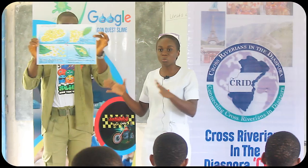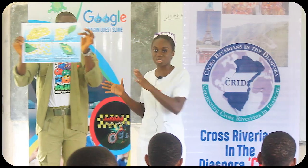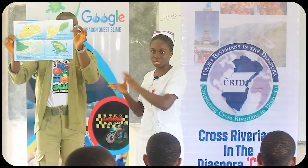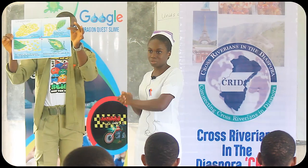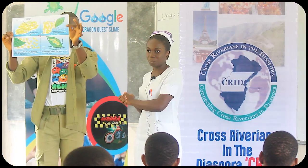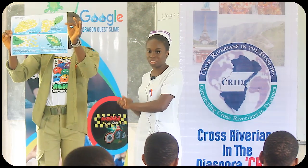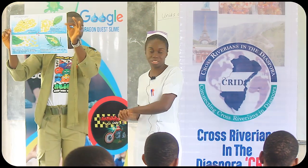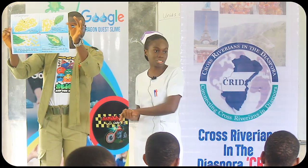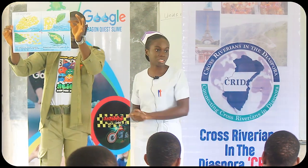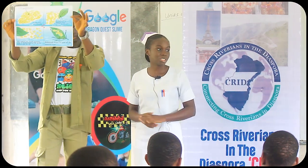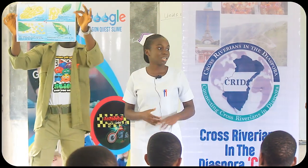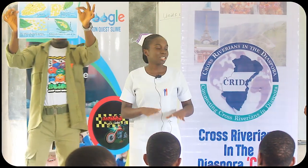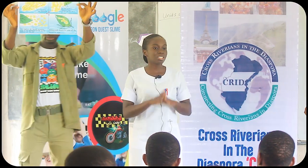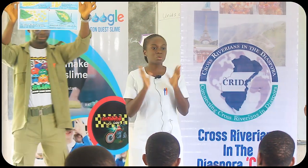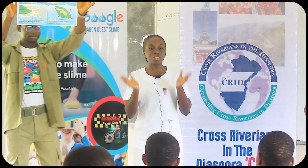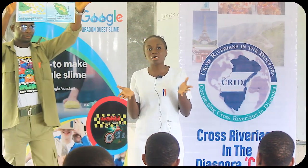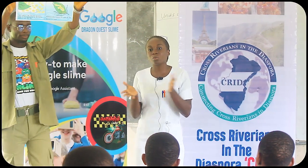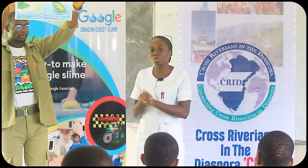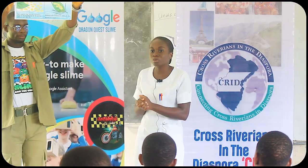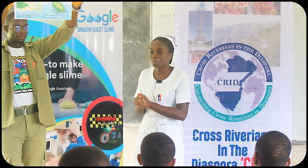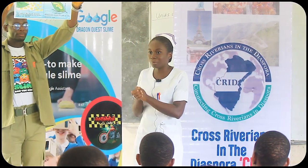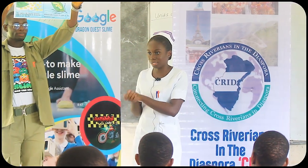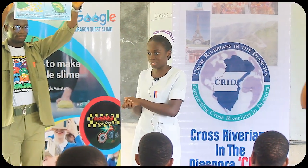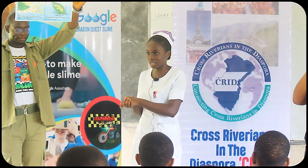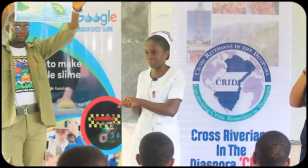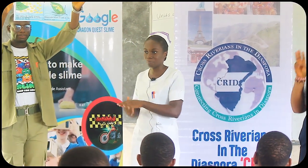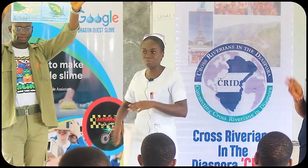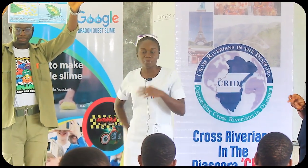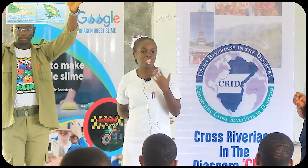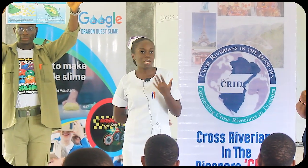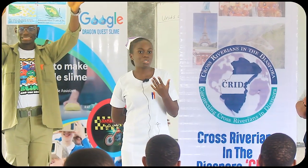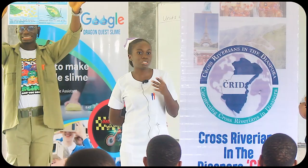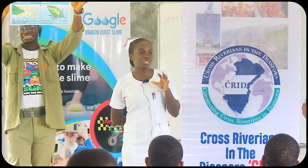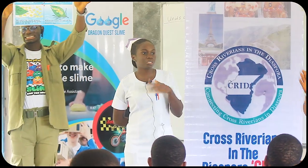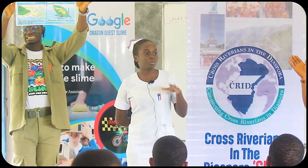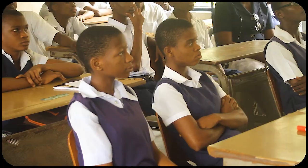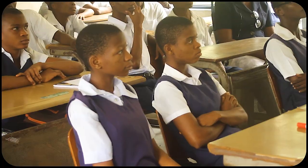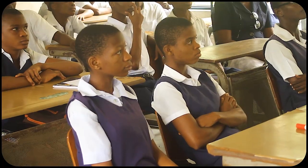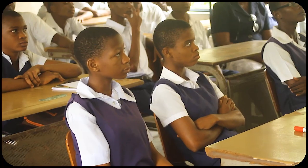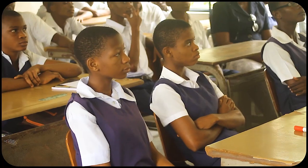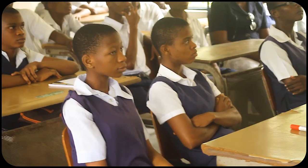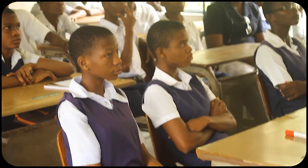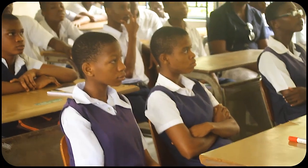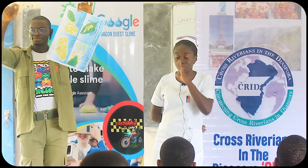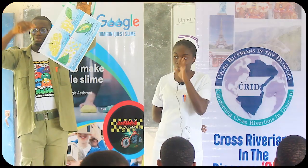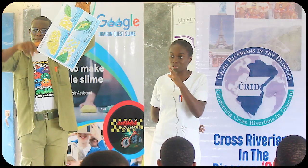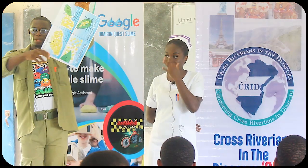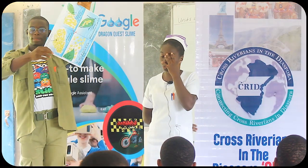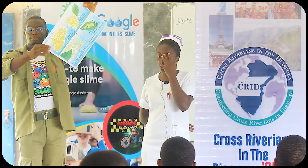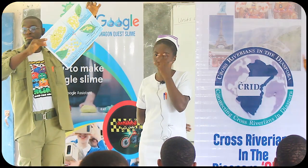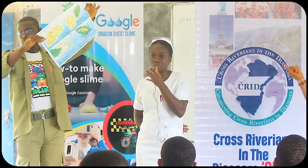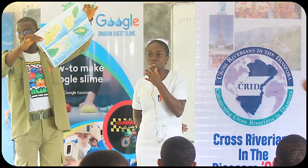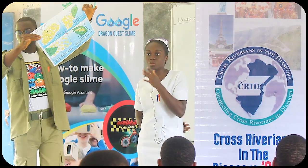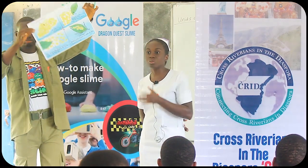you what the plant is. It is a water wheel plant. Actually, in the process of introduction, part